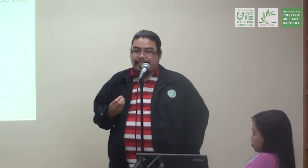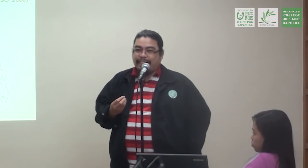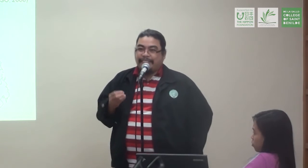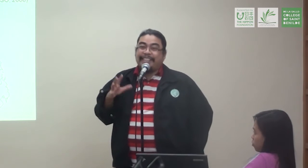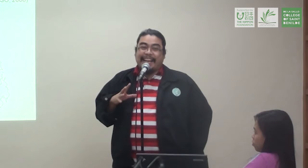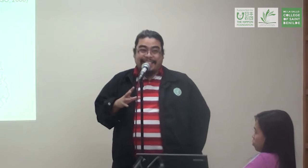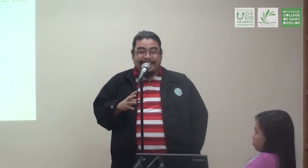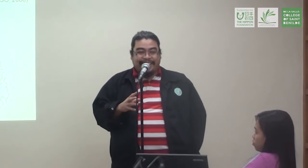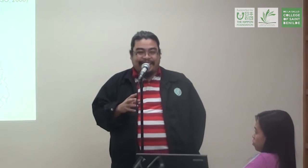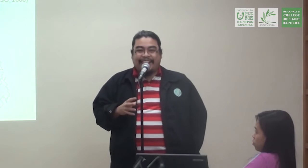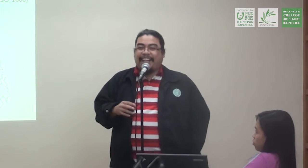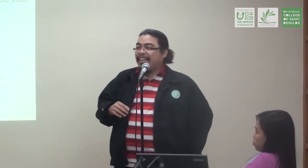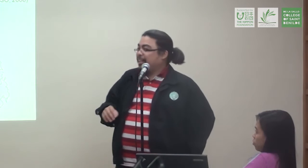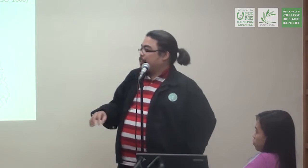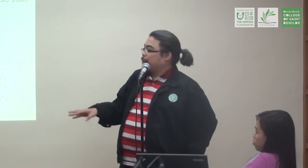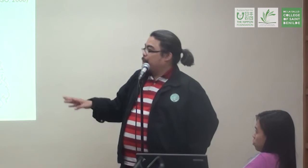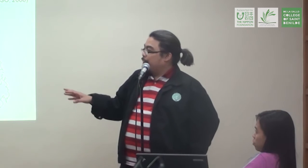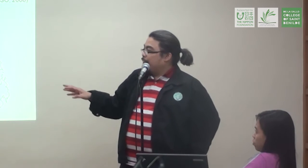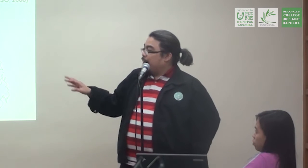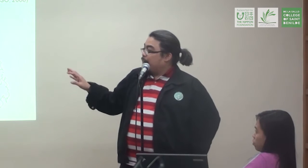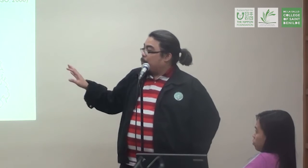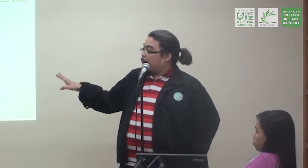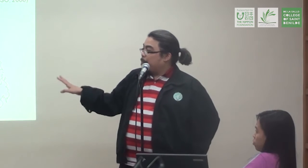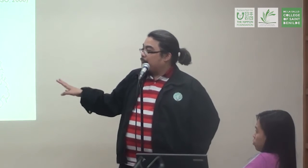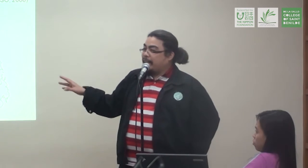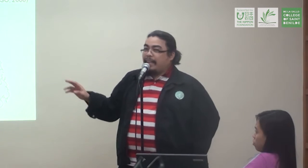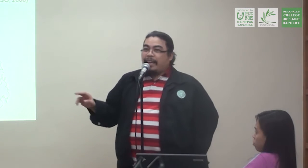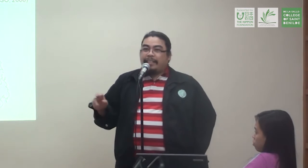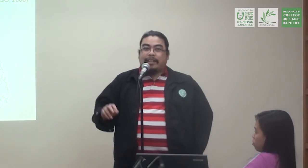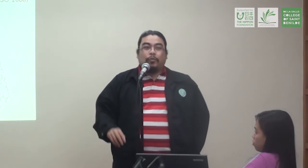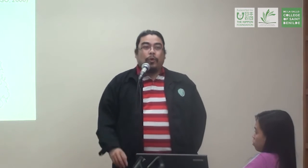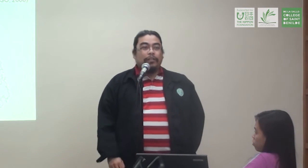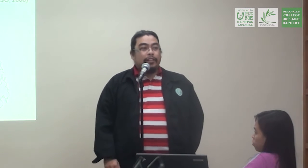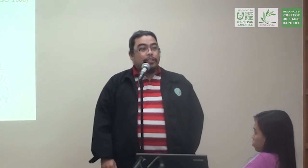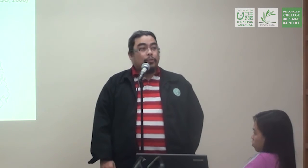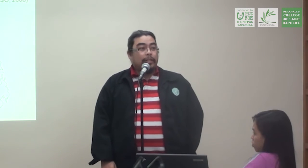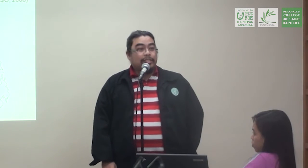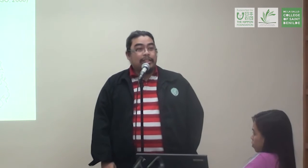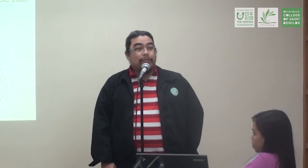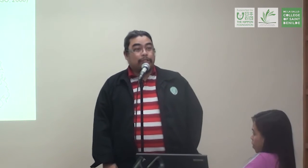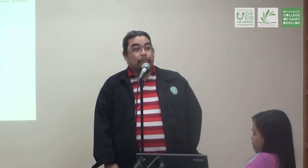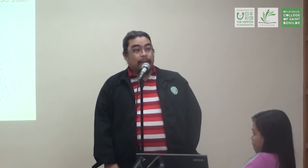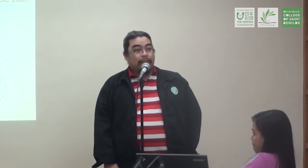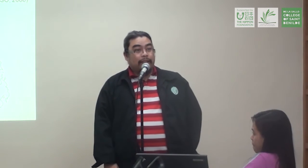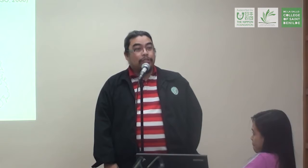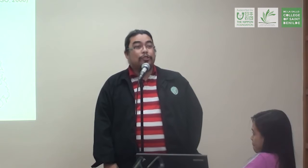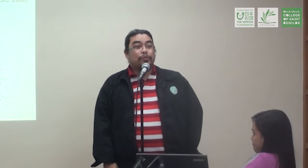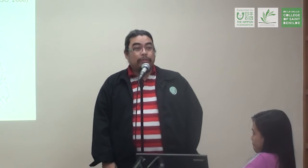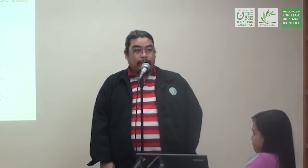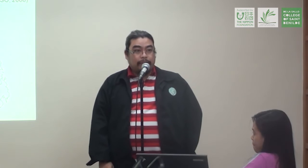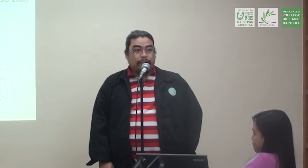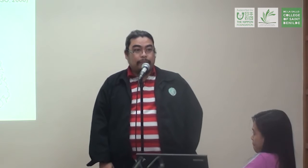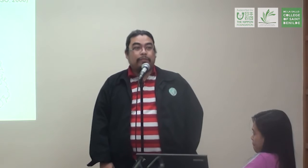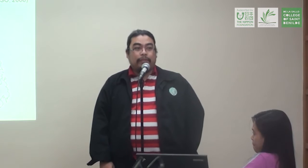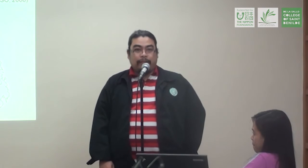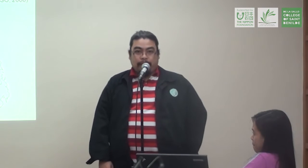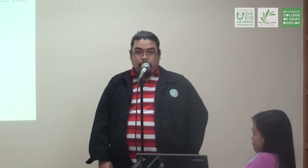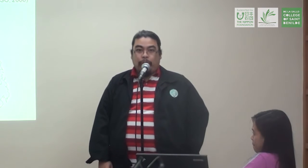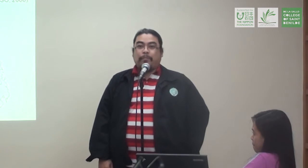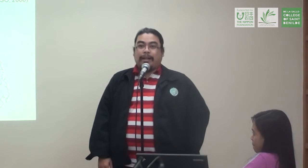her assistance in gathering data. So, way back then, I had around 123 respondents,